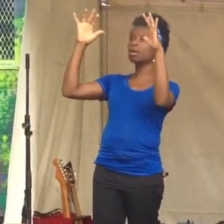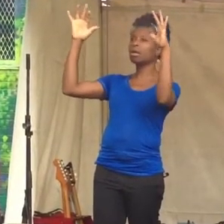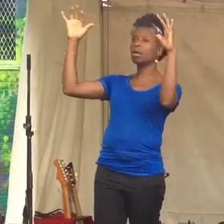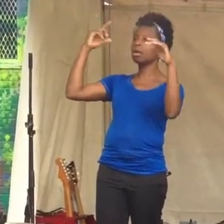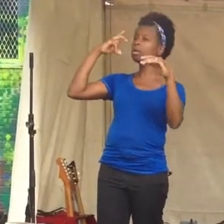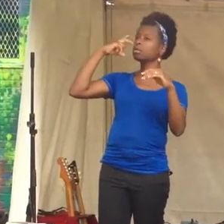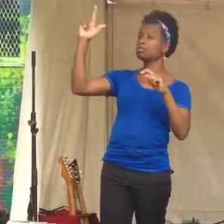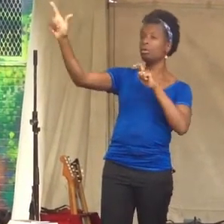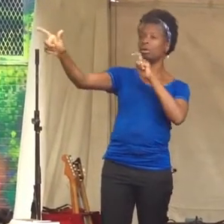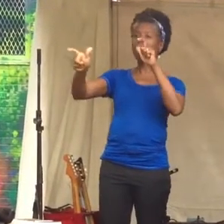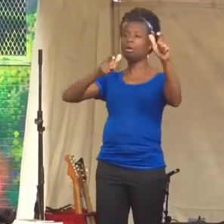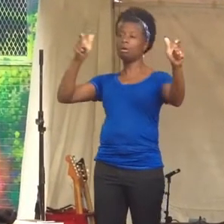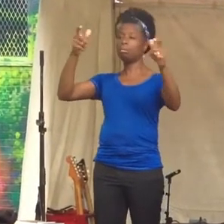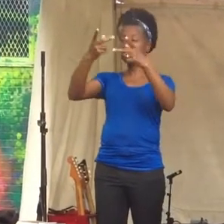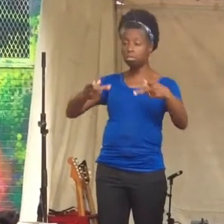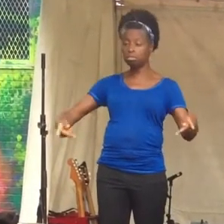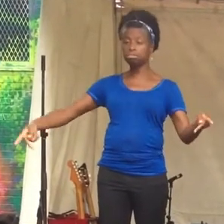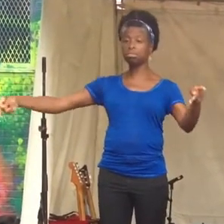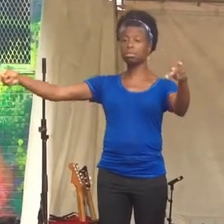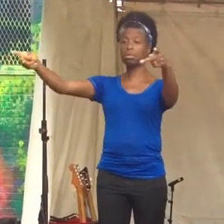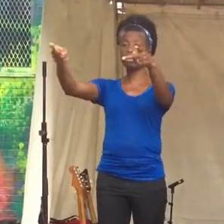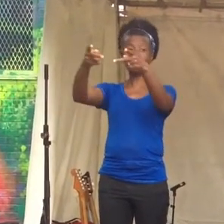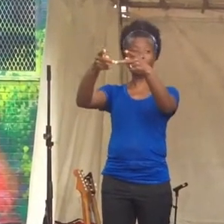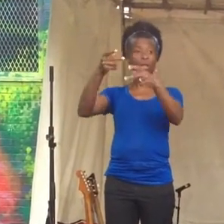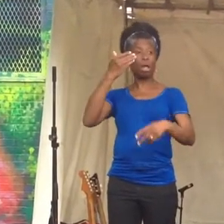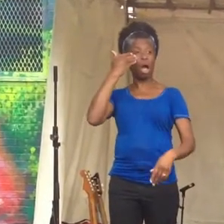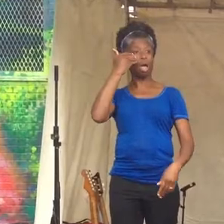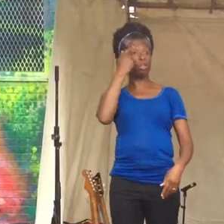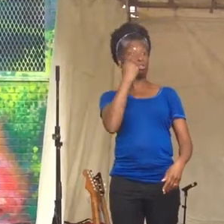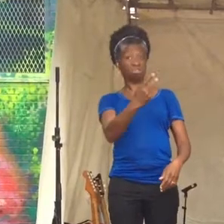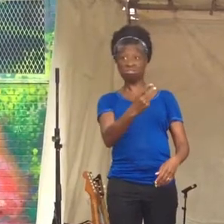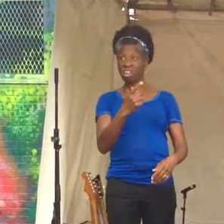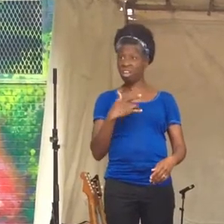night, alive as you and me.